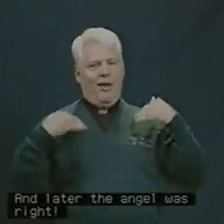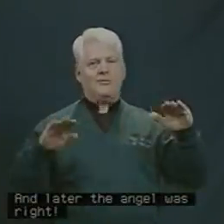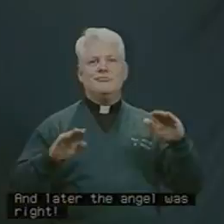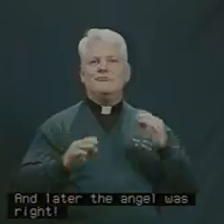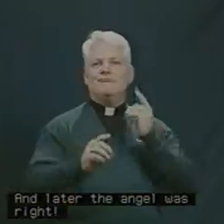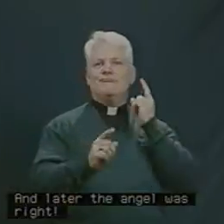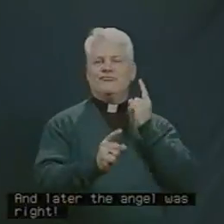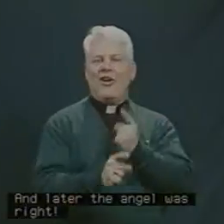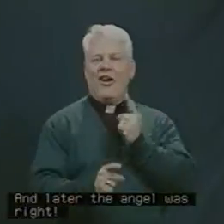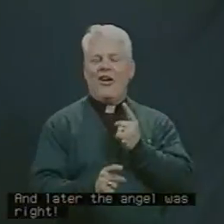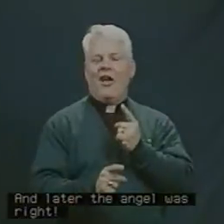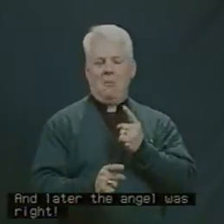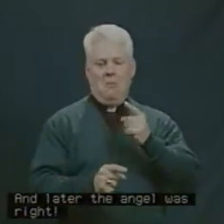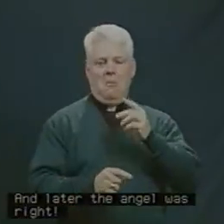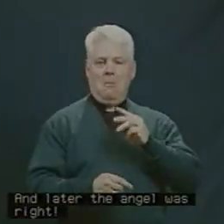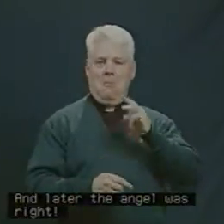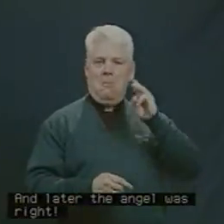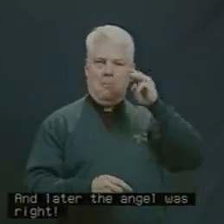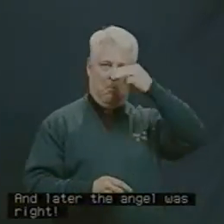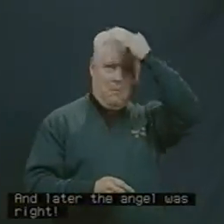And later, the angel was right.